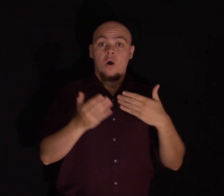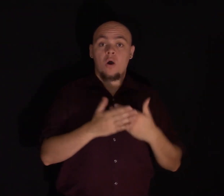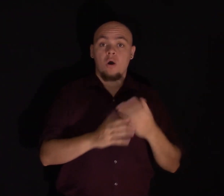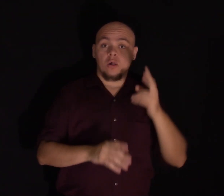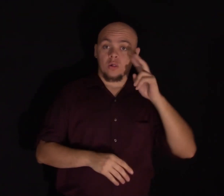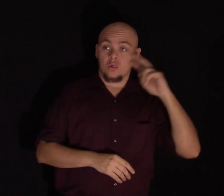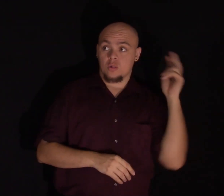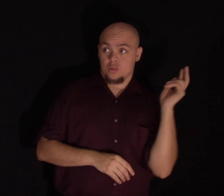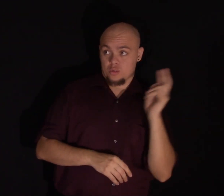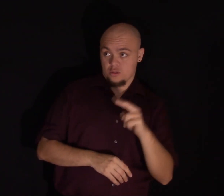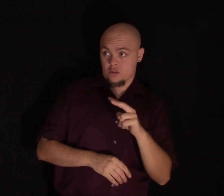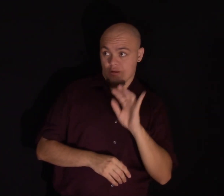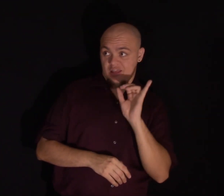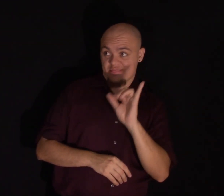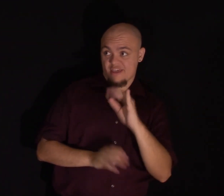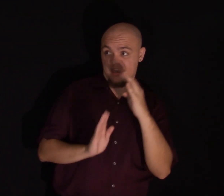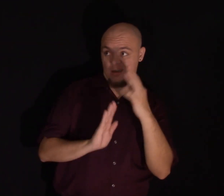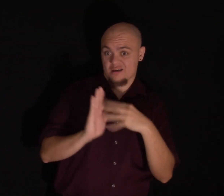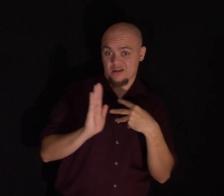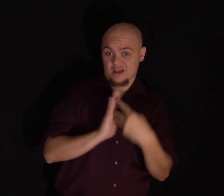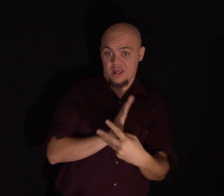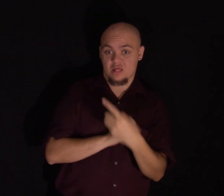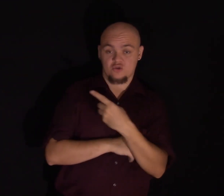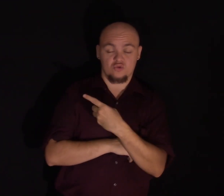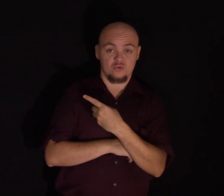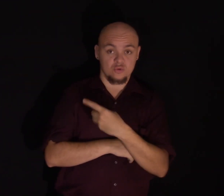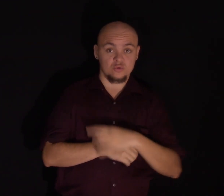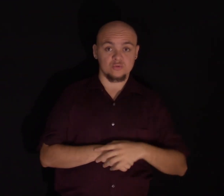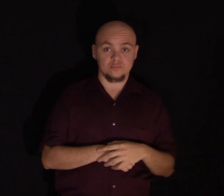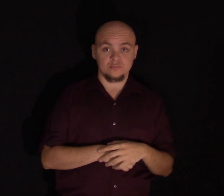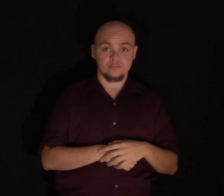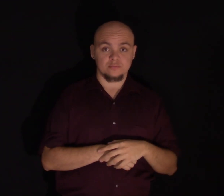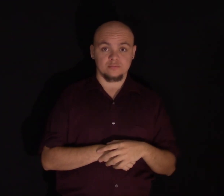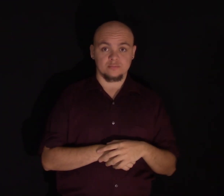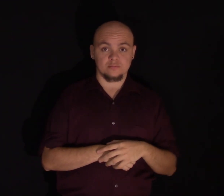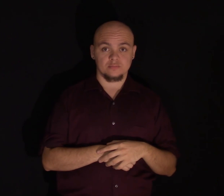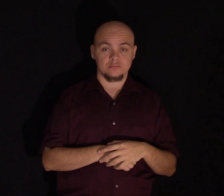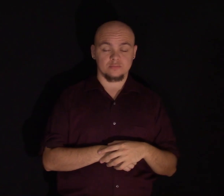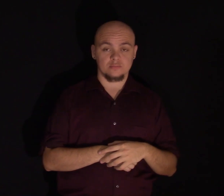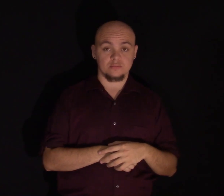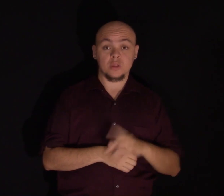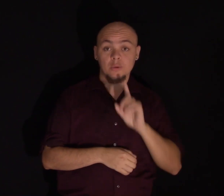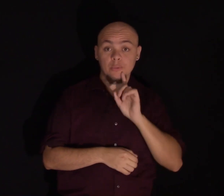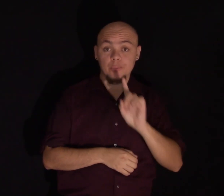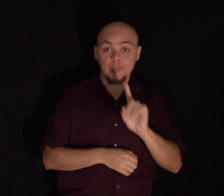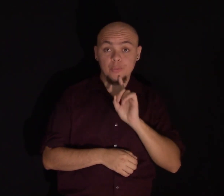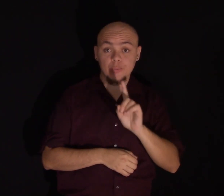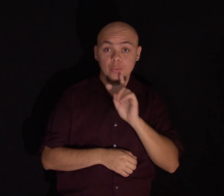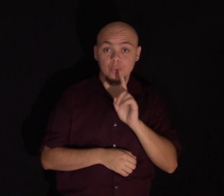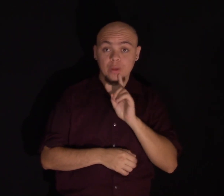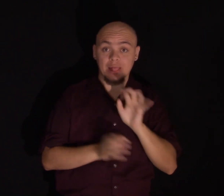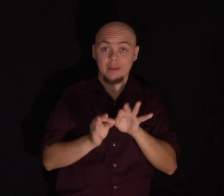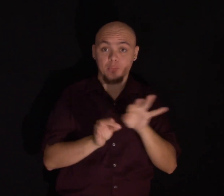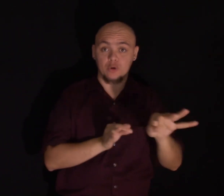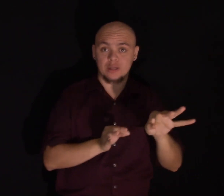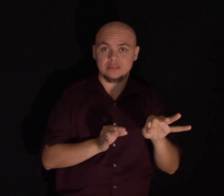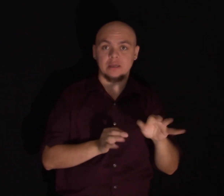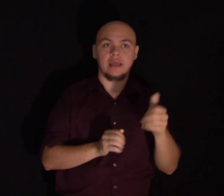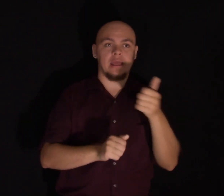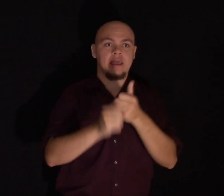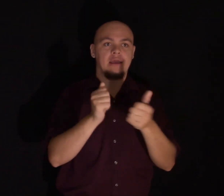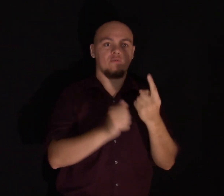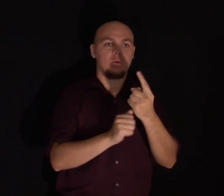hard look at that calendar we need to think about what we're really procrastinating on because everyone is